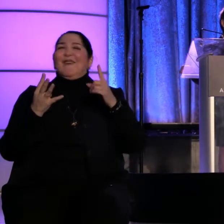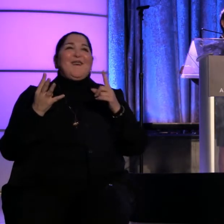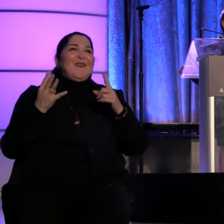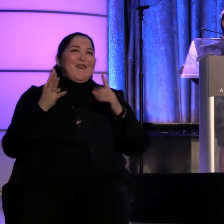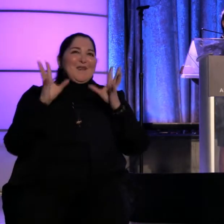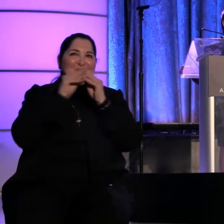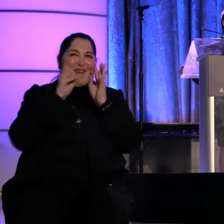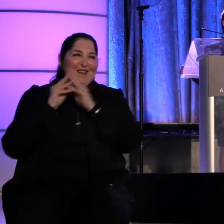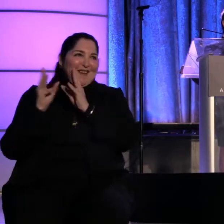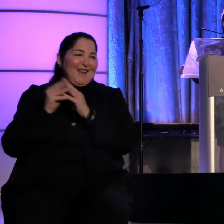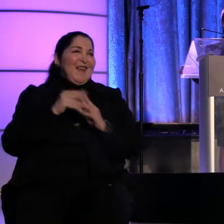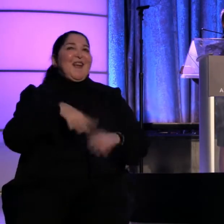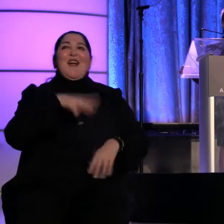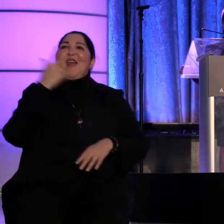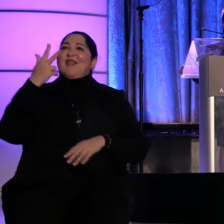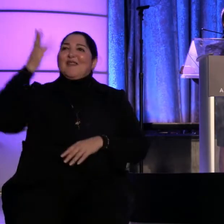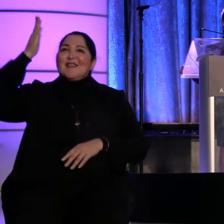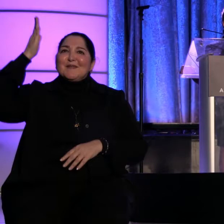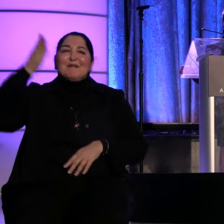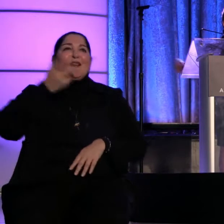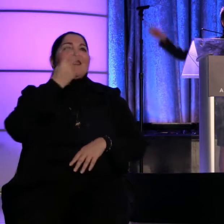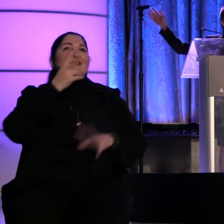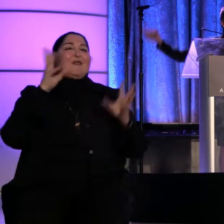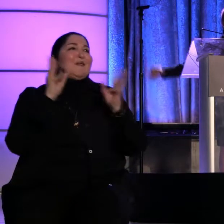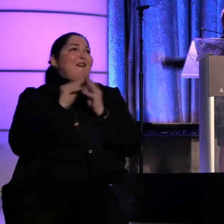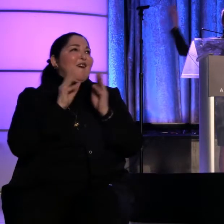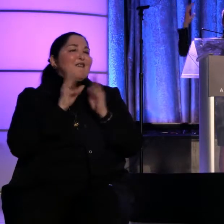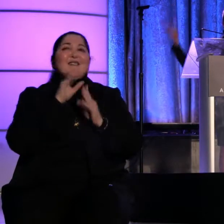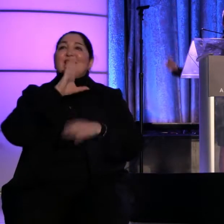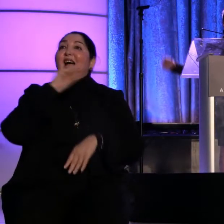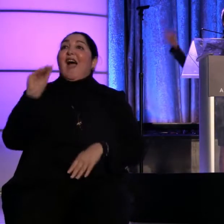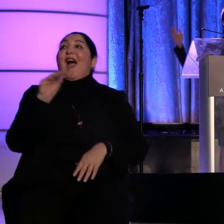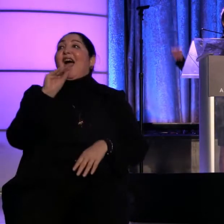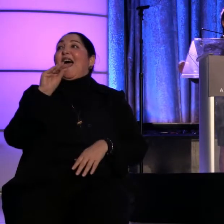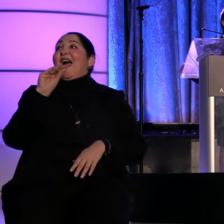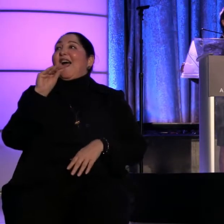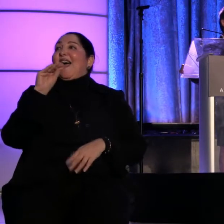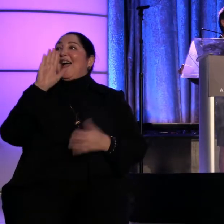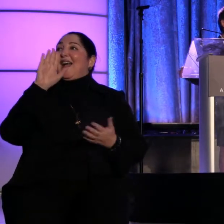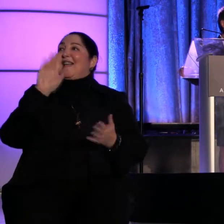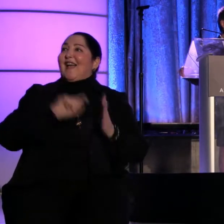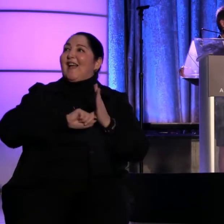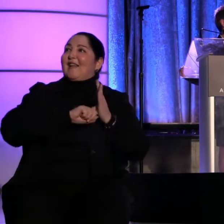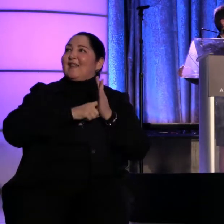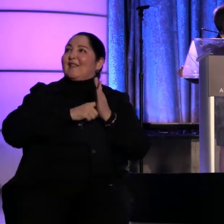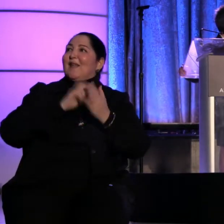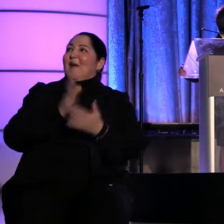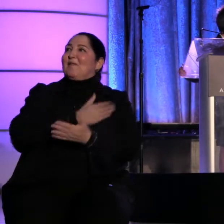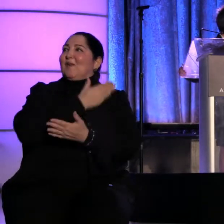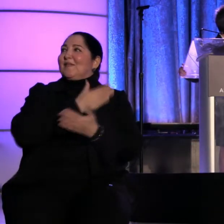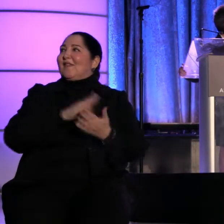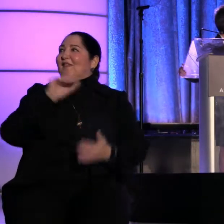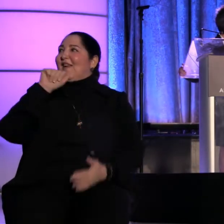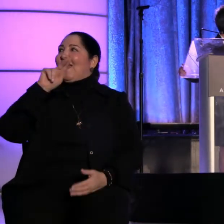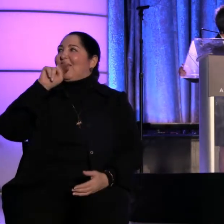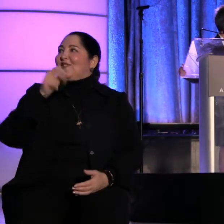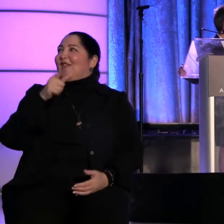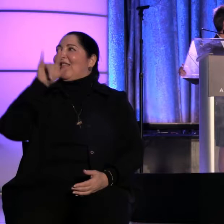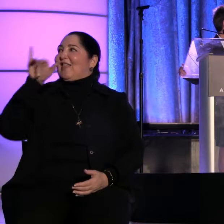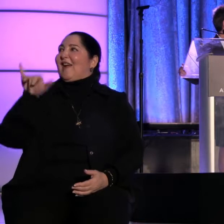3 keynote speakers, 2 conference sessions, and the music of Angelique